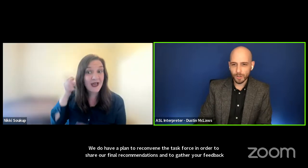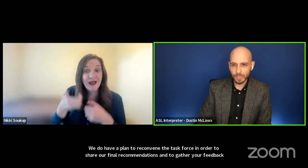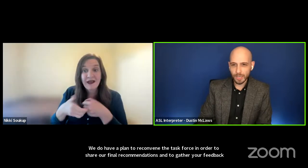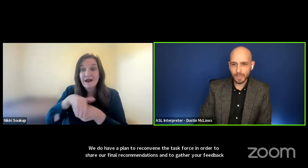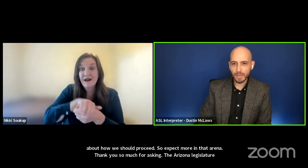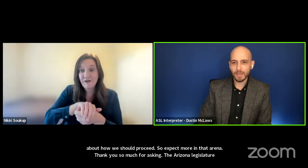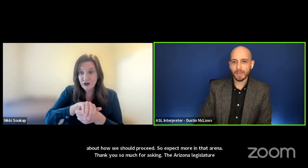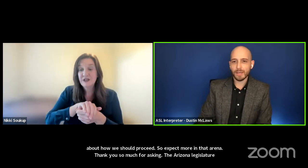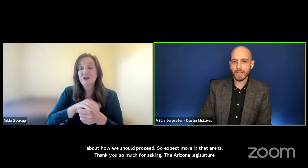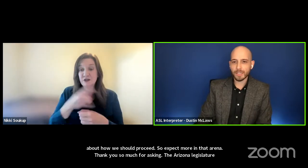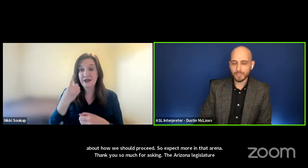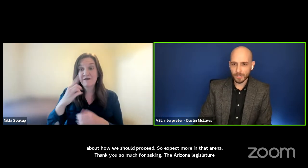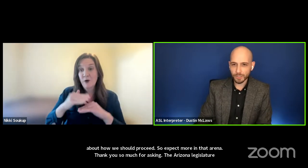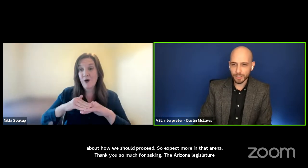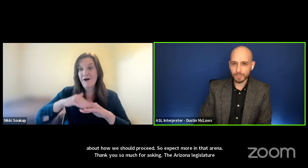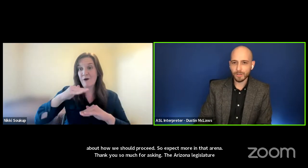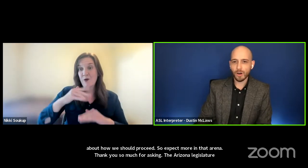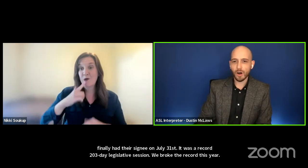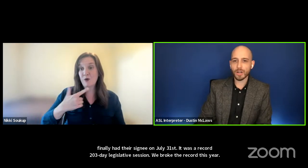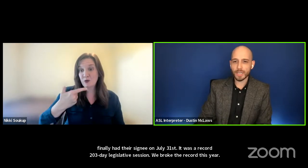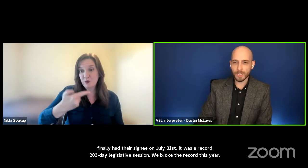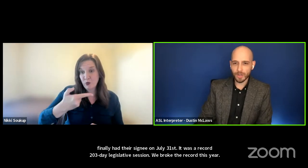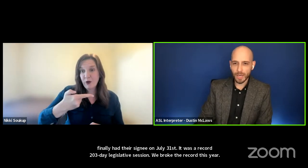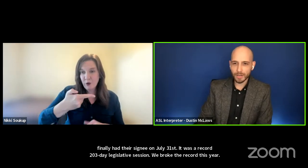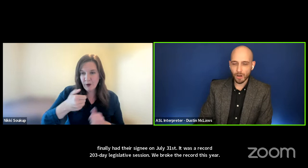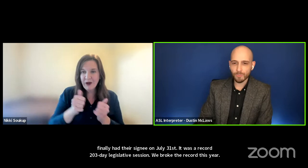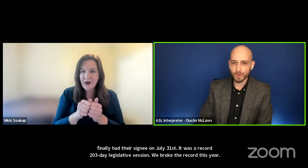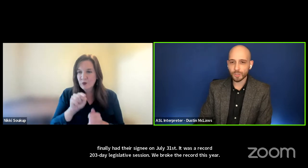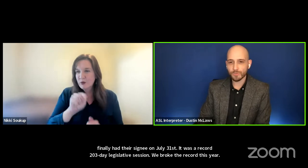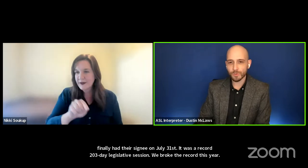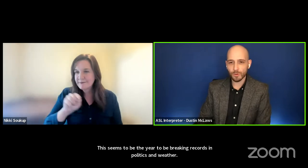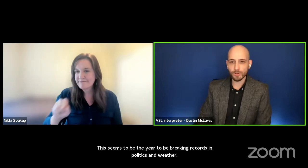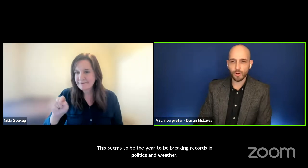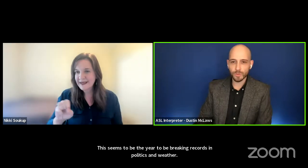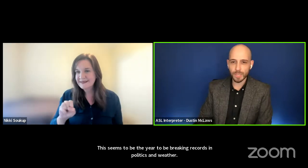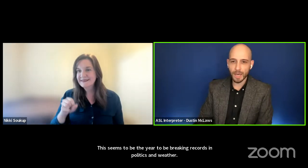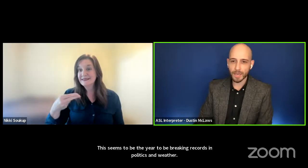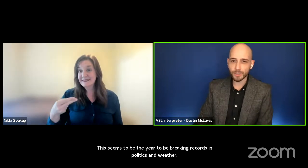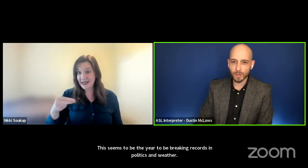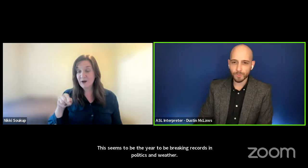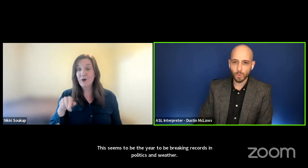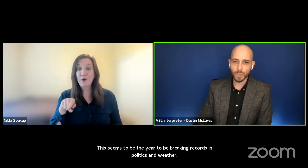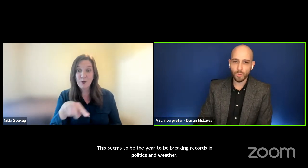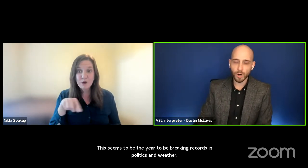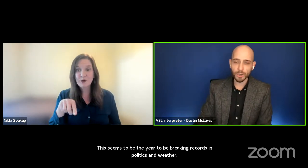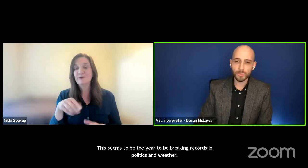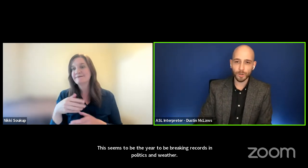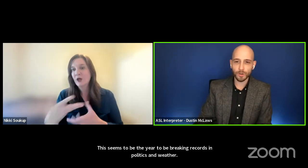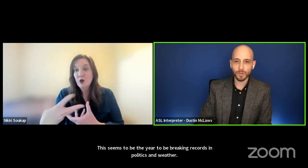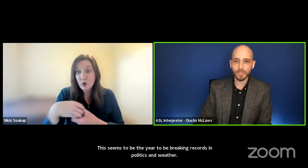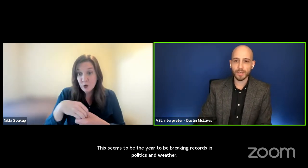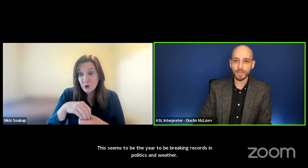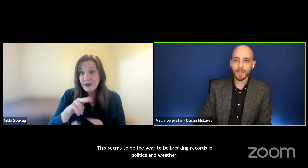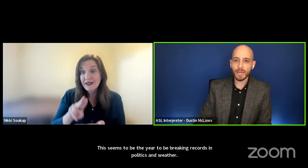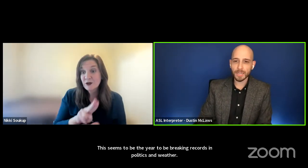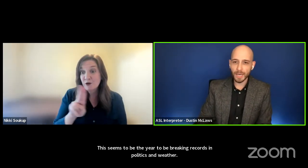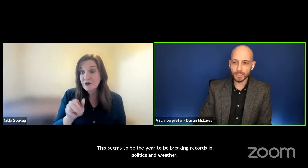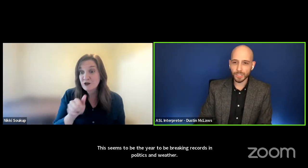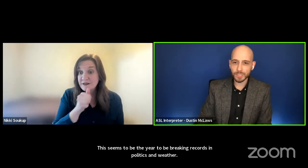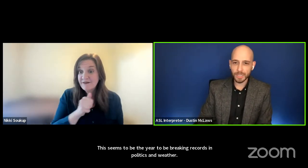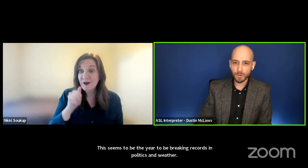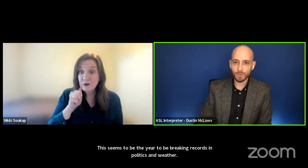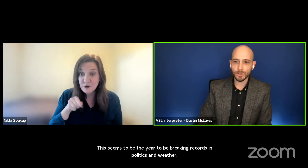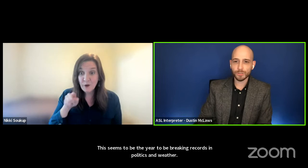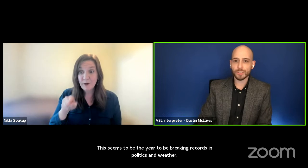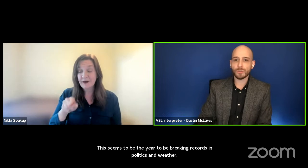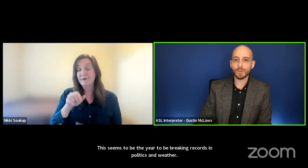We are currently in discussion on hearing aid coverage for those over the age of 21. We're currently